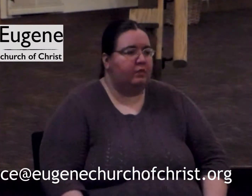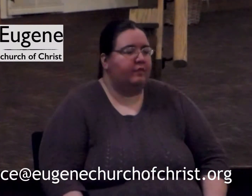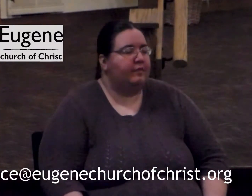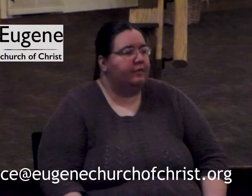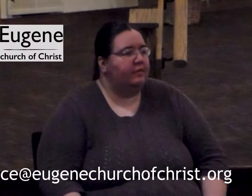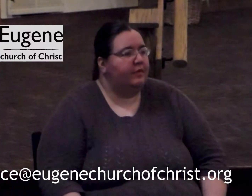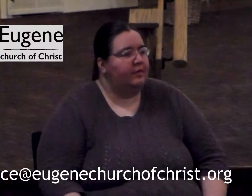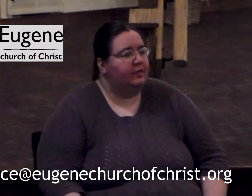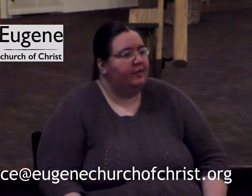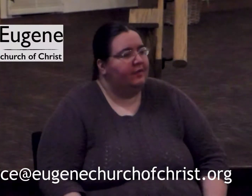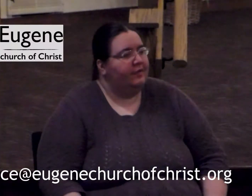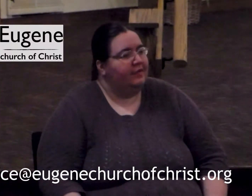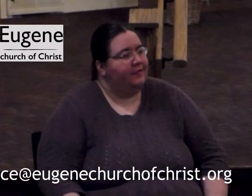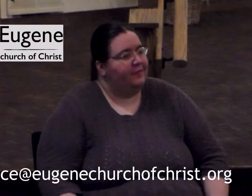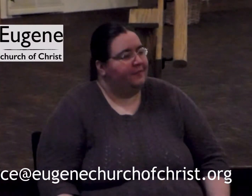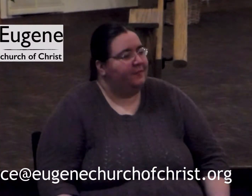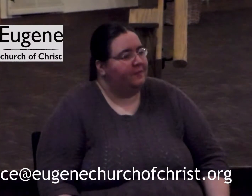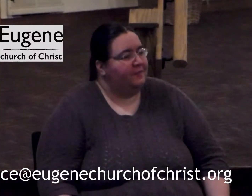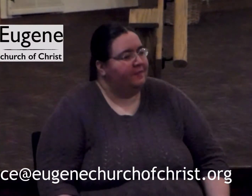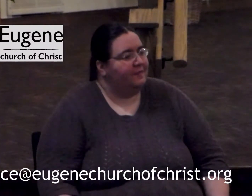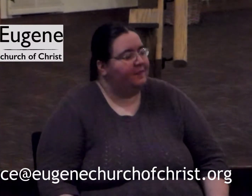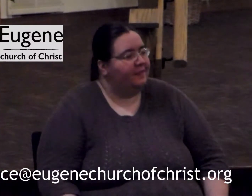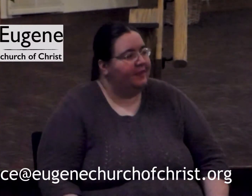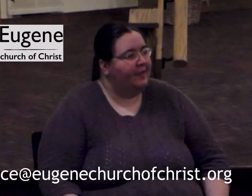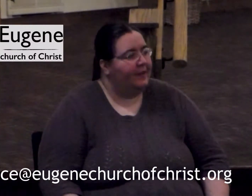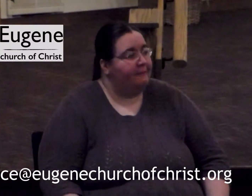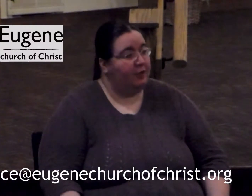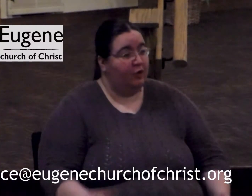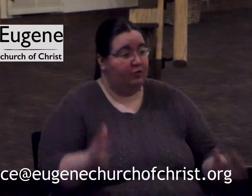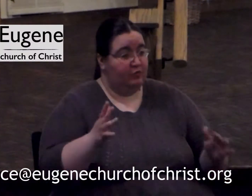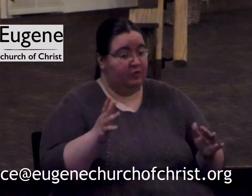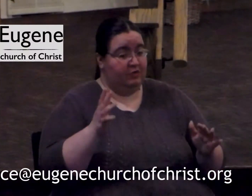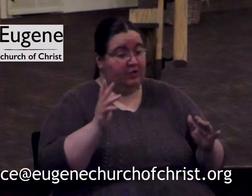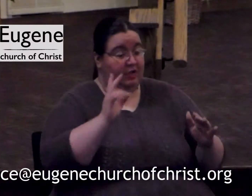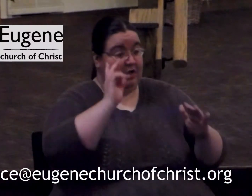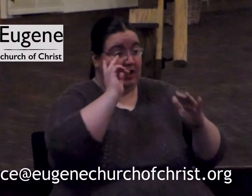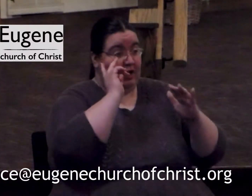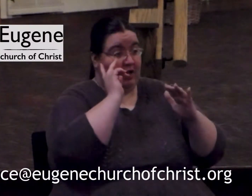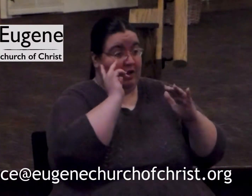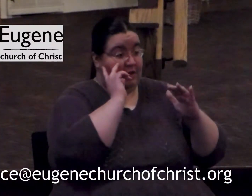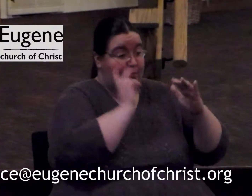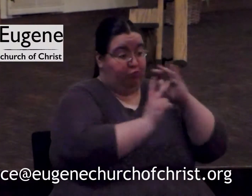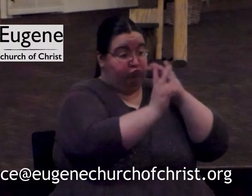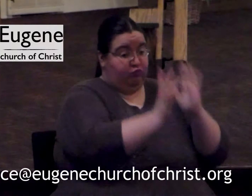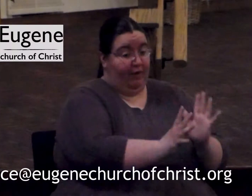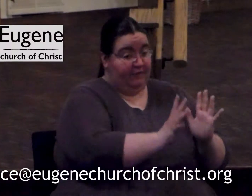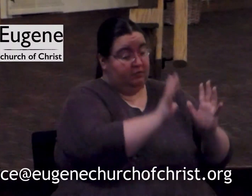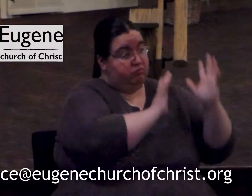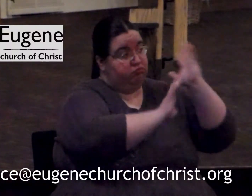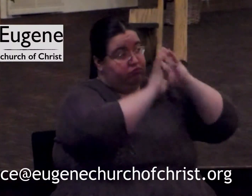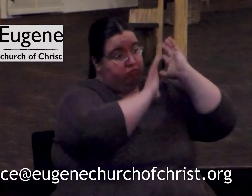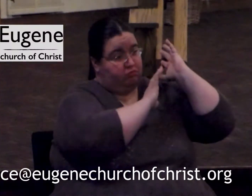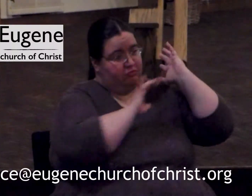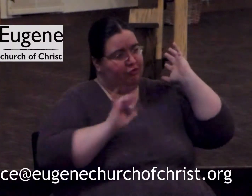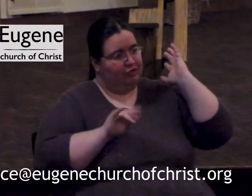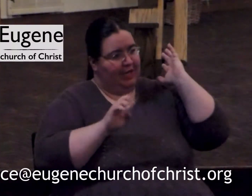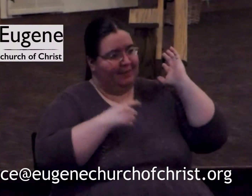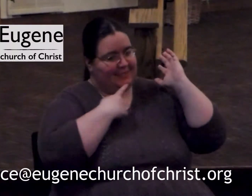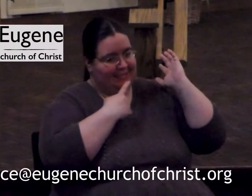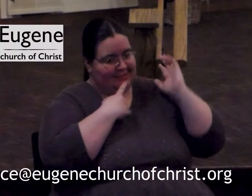Think of what our examples are. We've got the prophets of old here that, as James says, they learn patience in suffering. Think